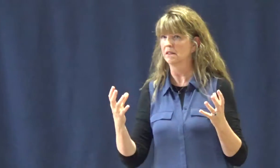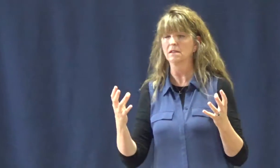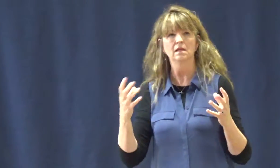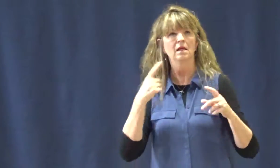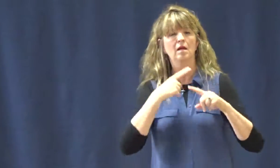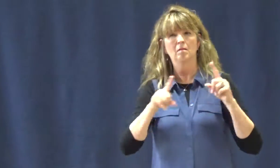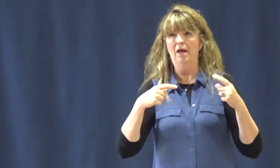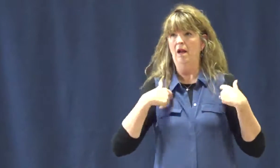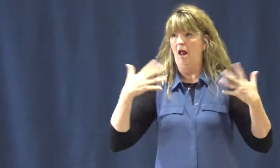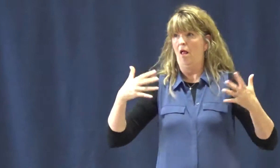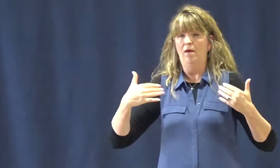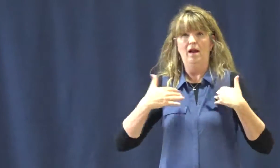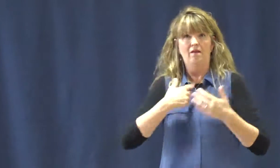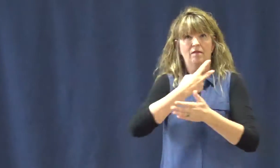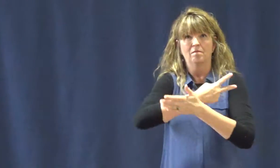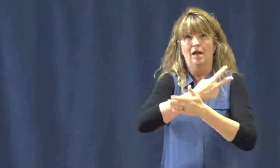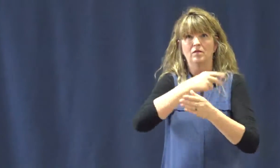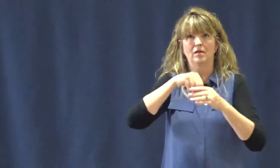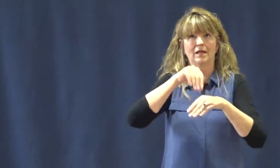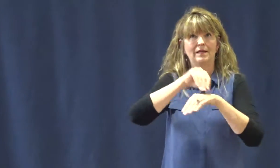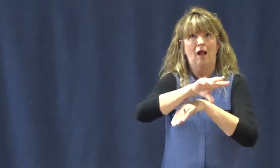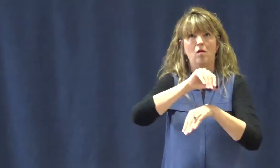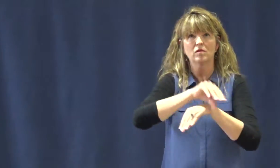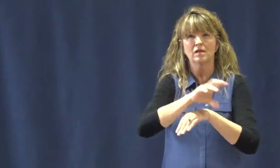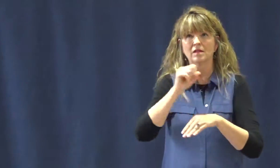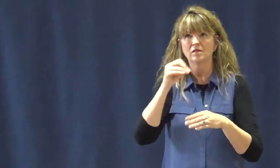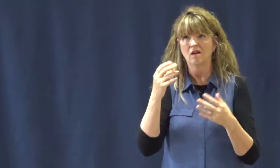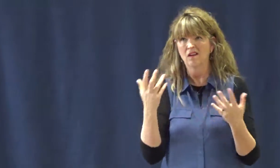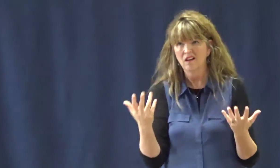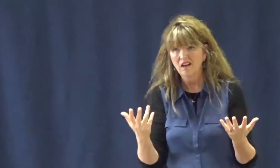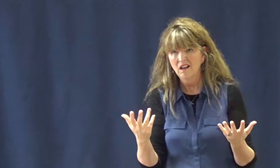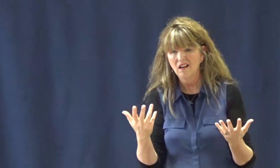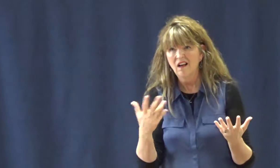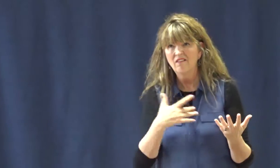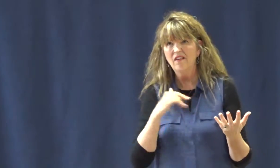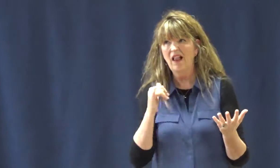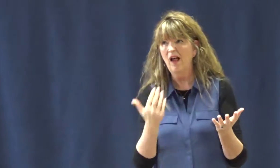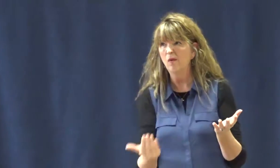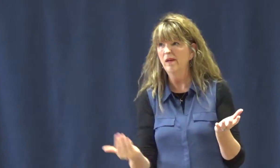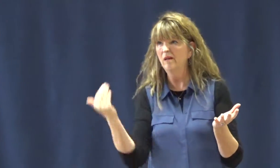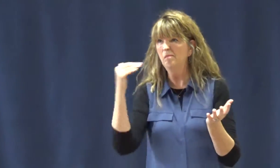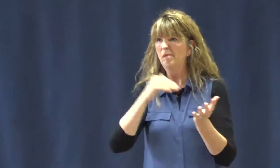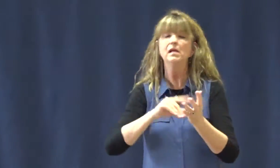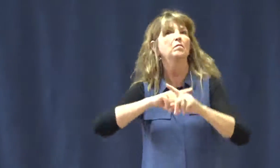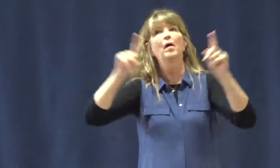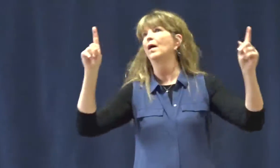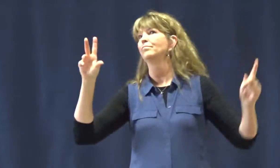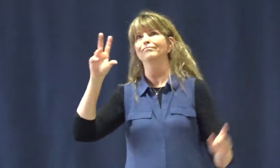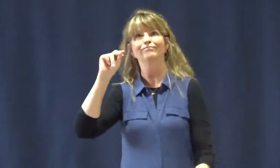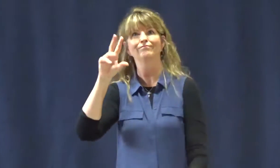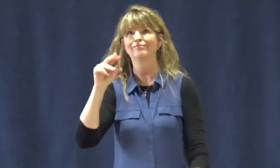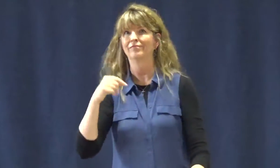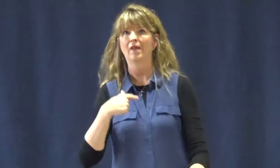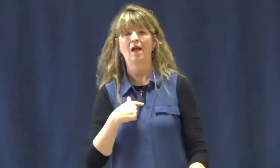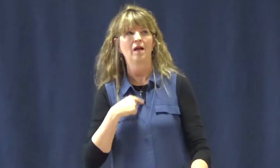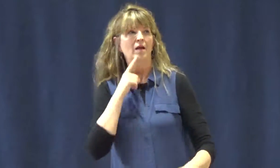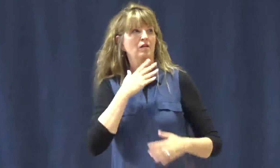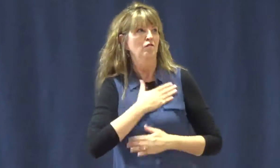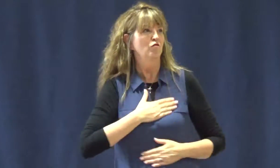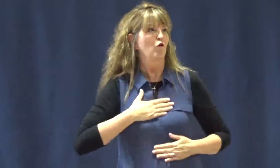And it was a counseling class, but I already have a master's degree in counseling. It was over a lot of things that I already